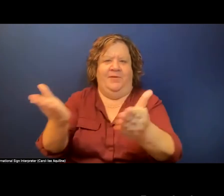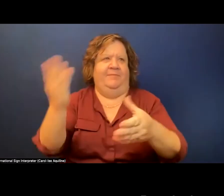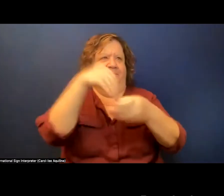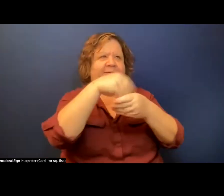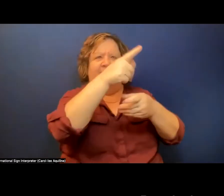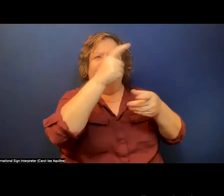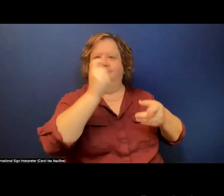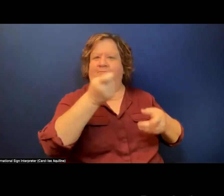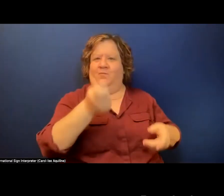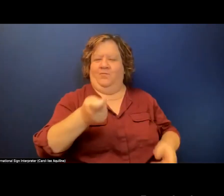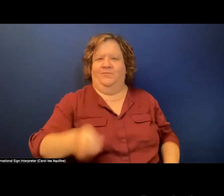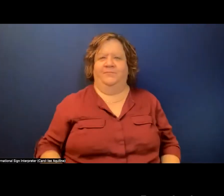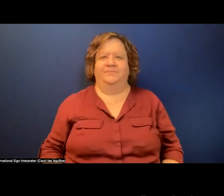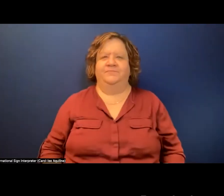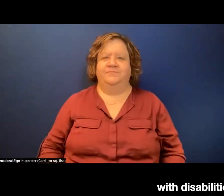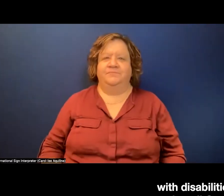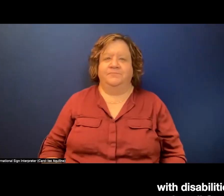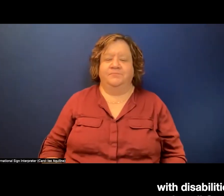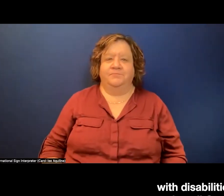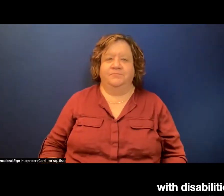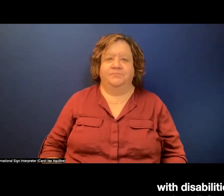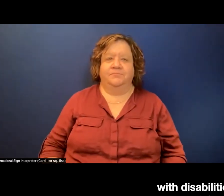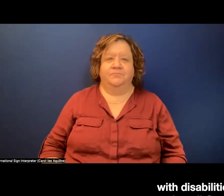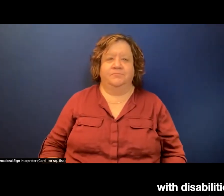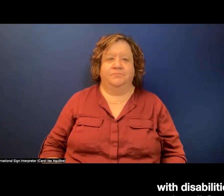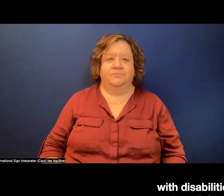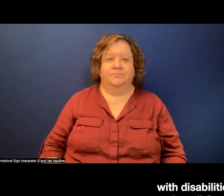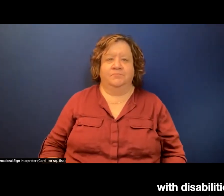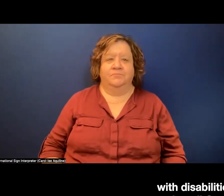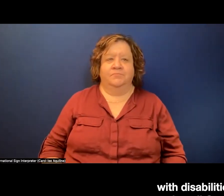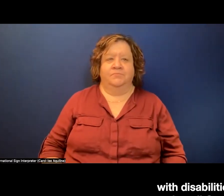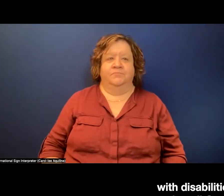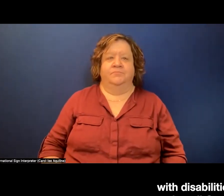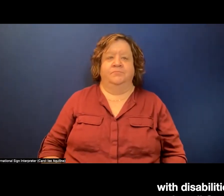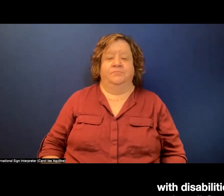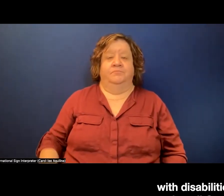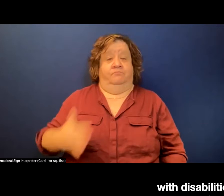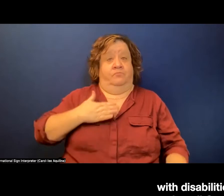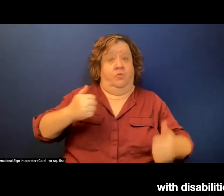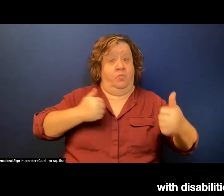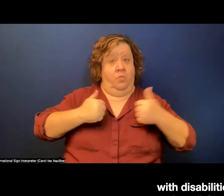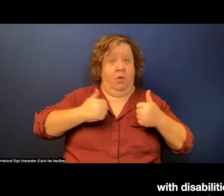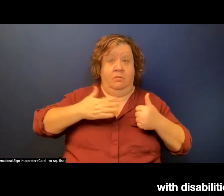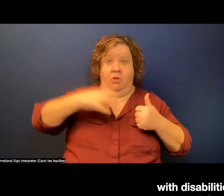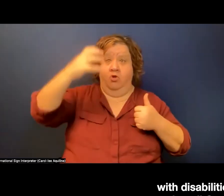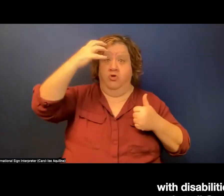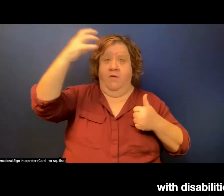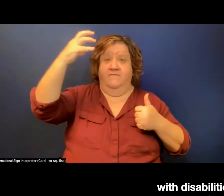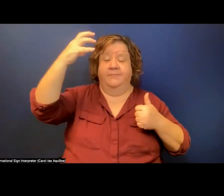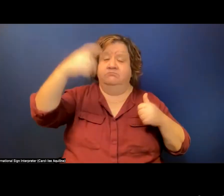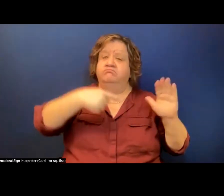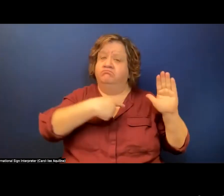Rwanda only Global Disability Summit commitment on women with disabilities was to ensure that all